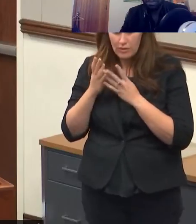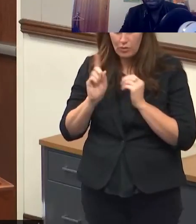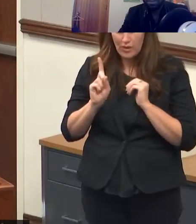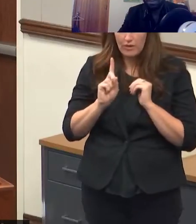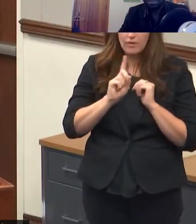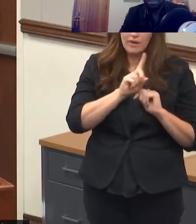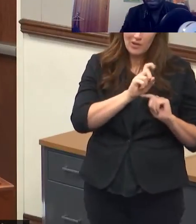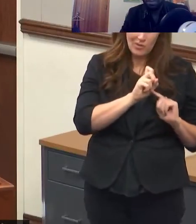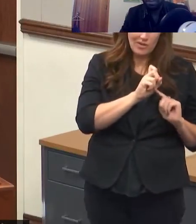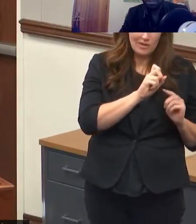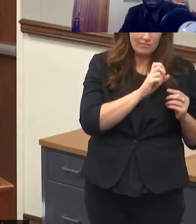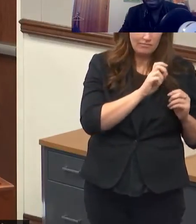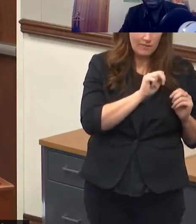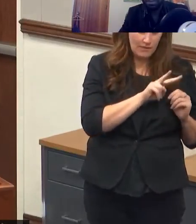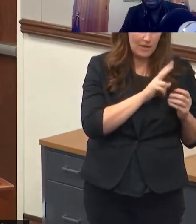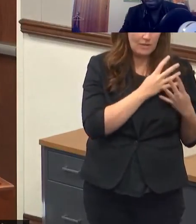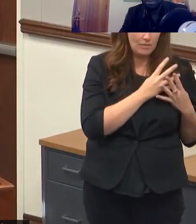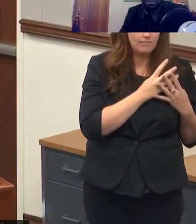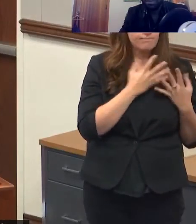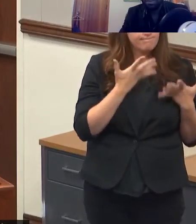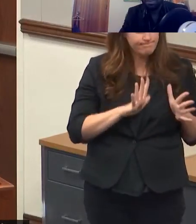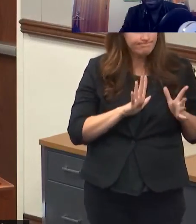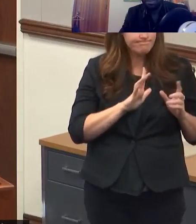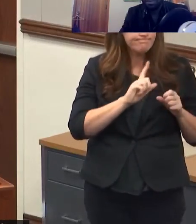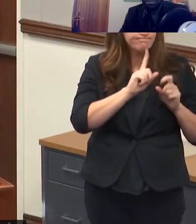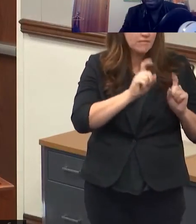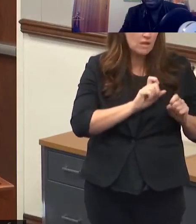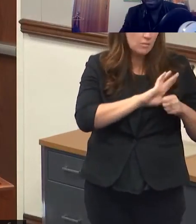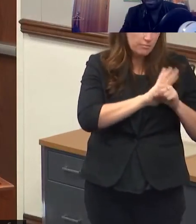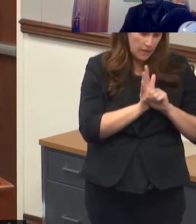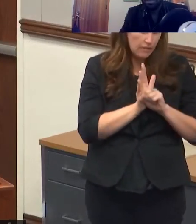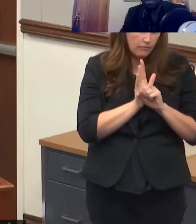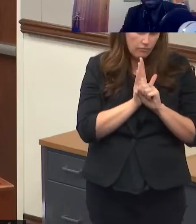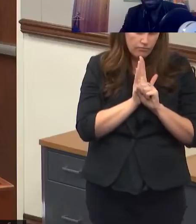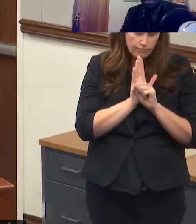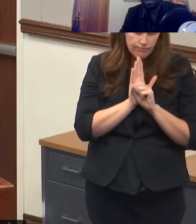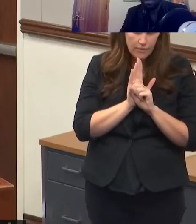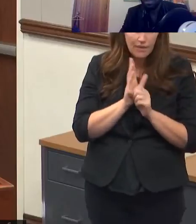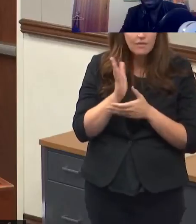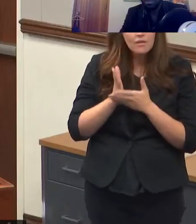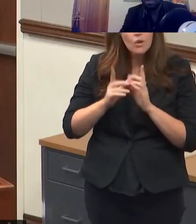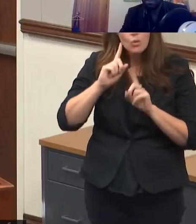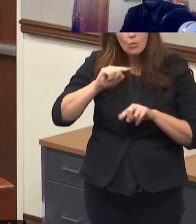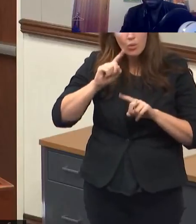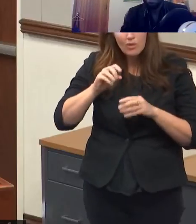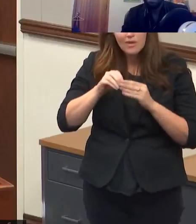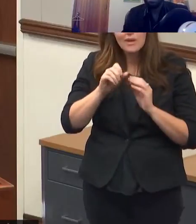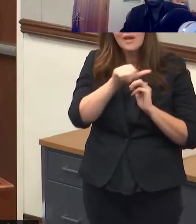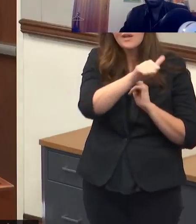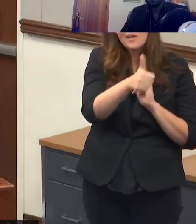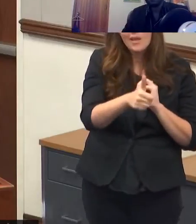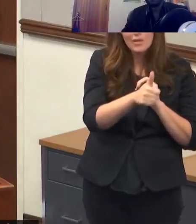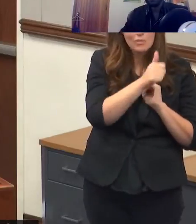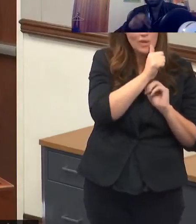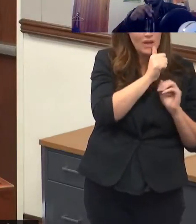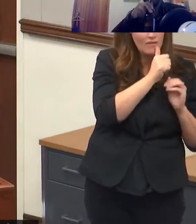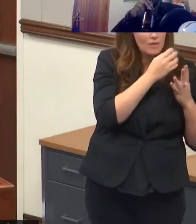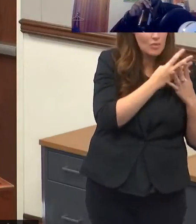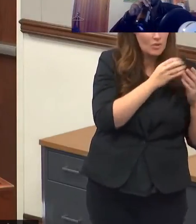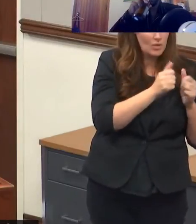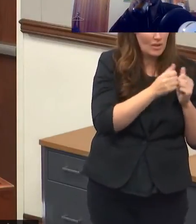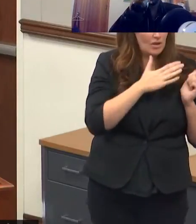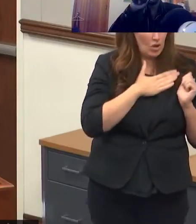Nevada inmates are, have tested positive for COVID. There's also reports that some of this is happening in another private prison within